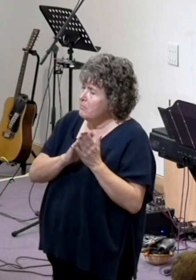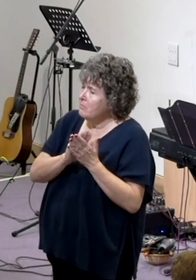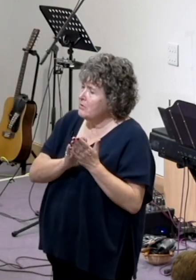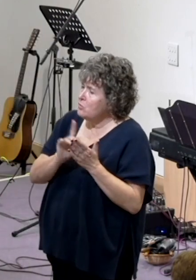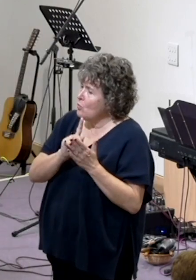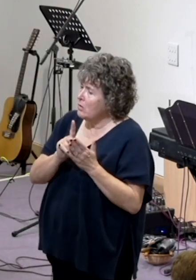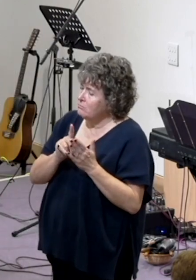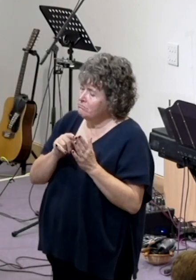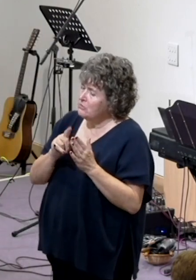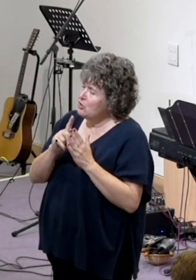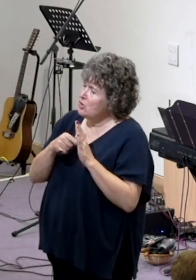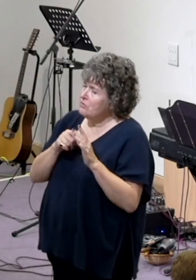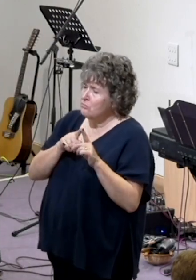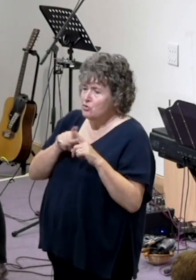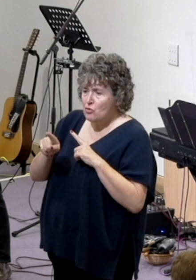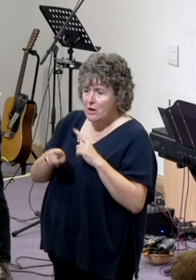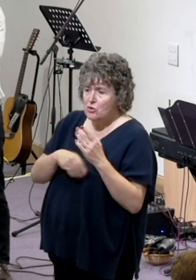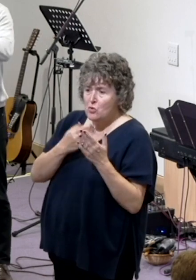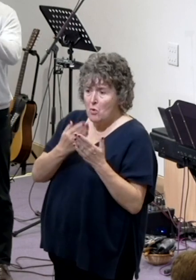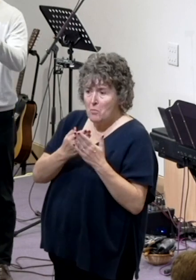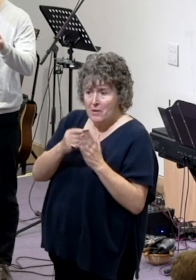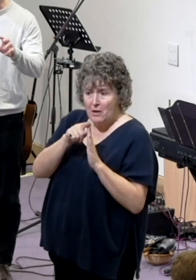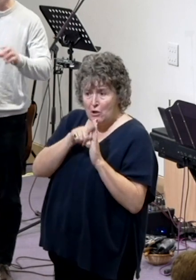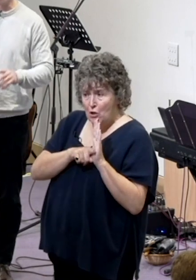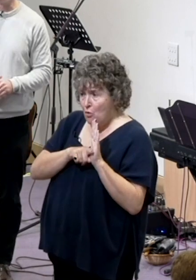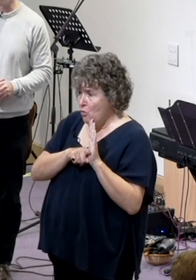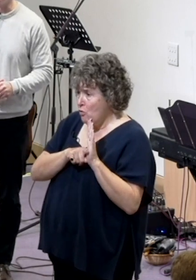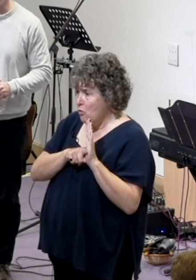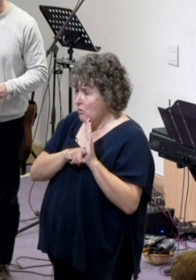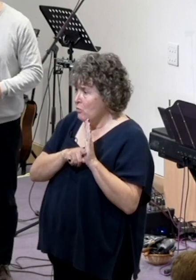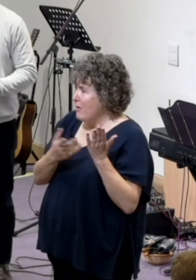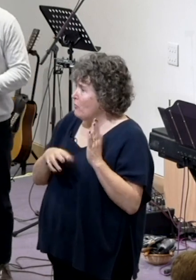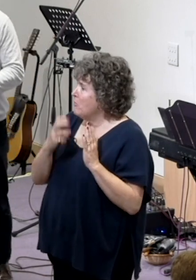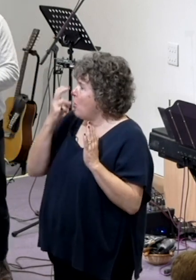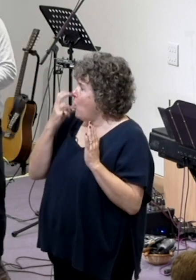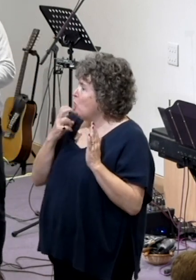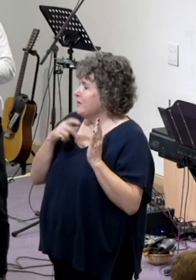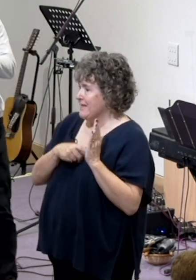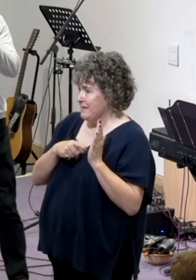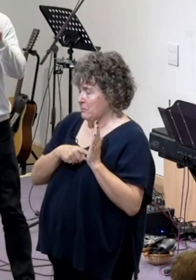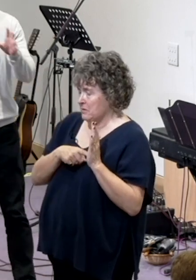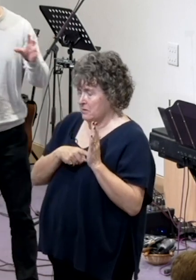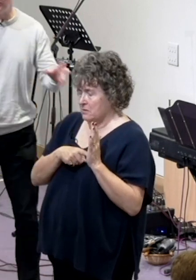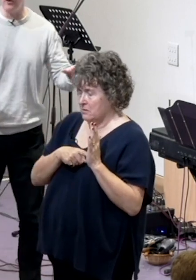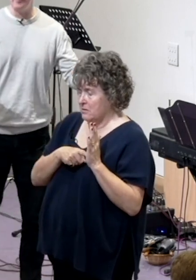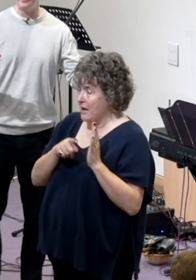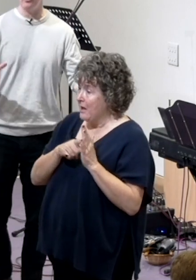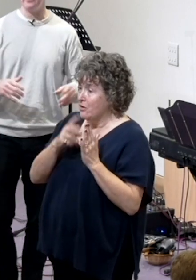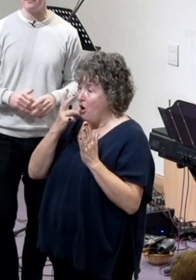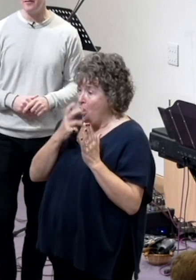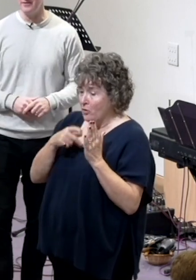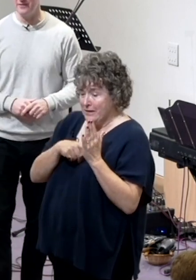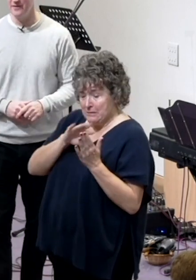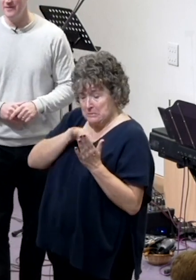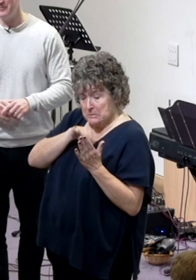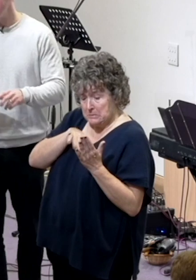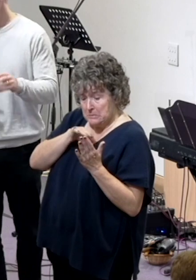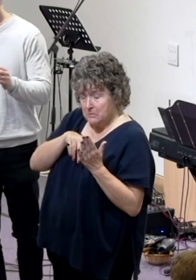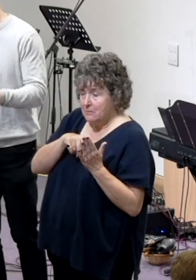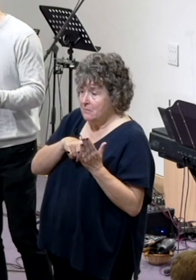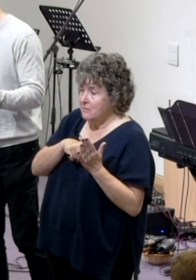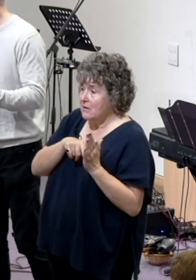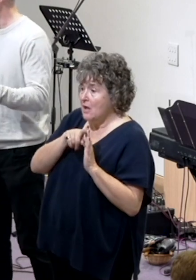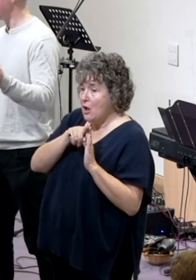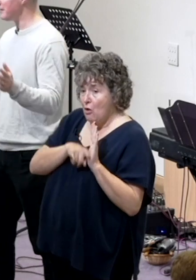always tried to obey God's laws written in the Old Testament. And in the book of Deuteronomy in the Old Testament, there's